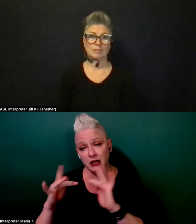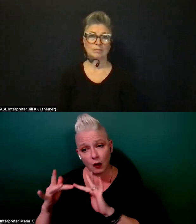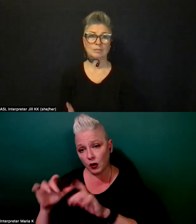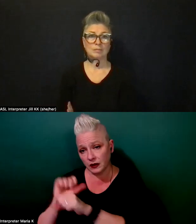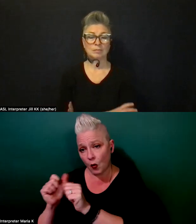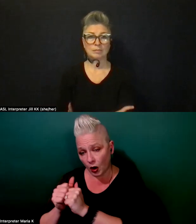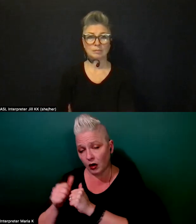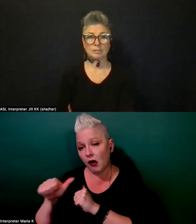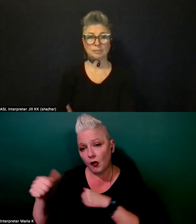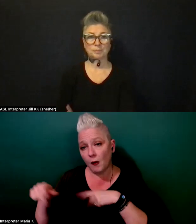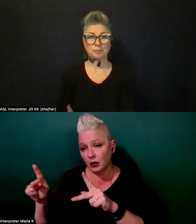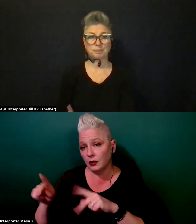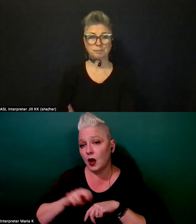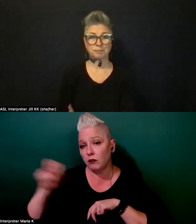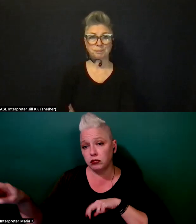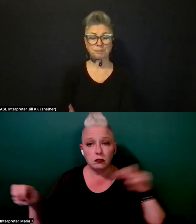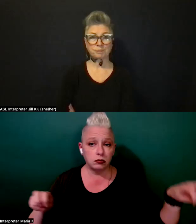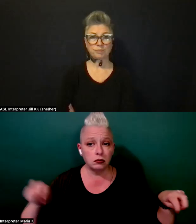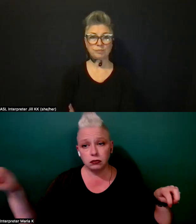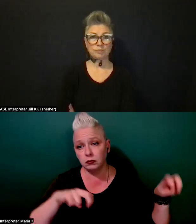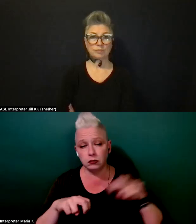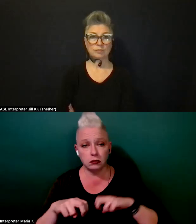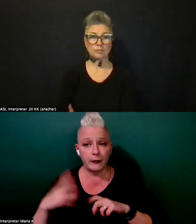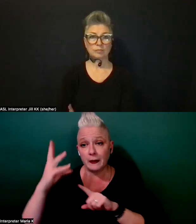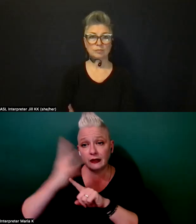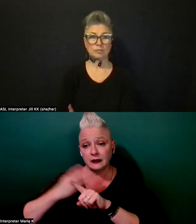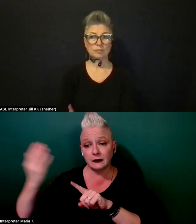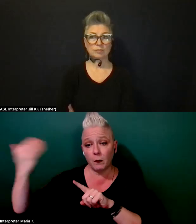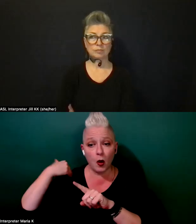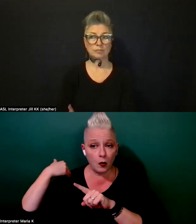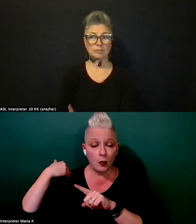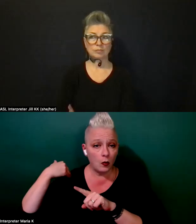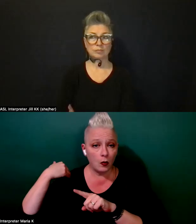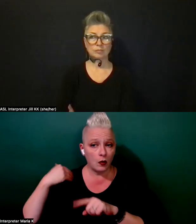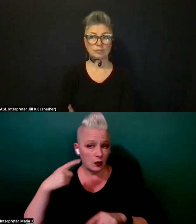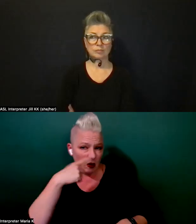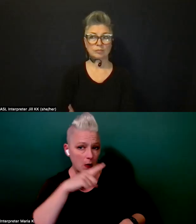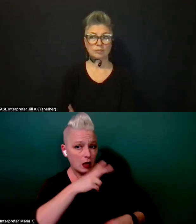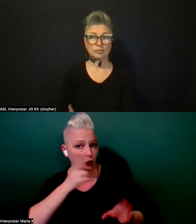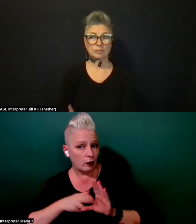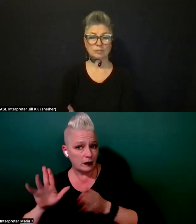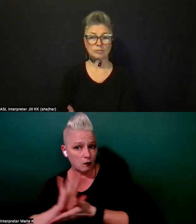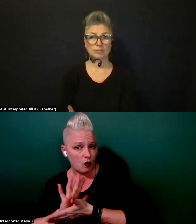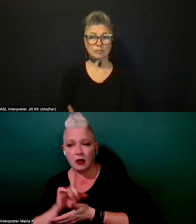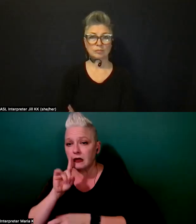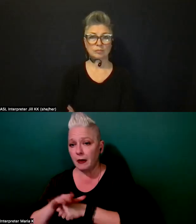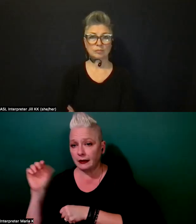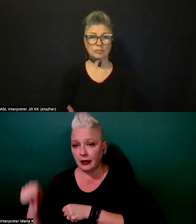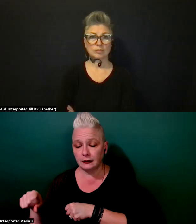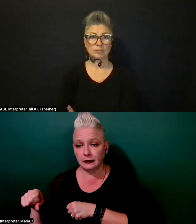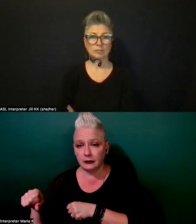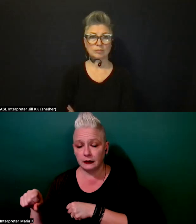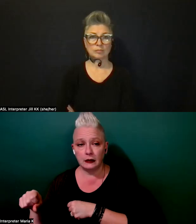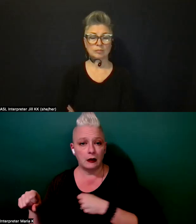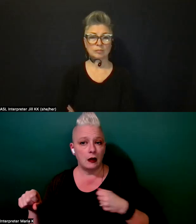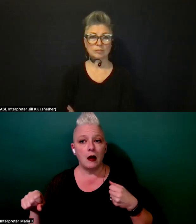have other opportunities that maybe like 6 months ago they were asked to be a part of a movie and they committed to it, but like my movie